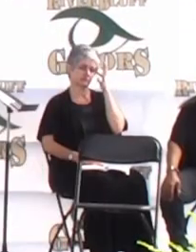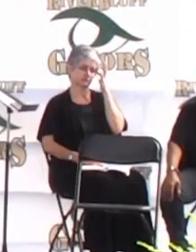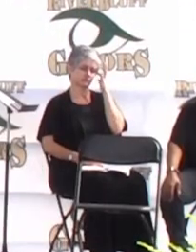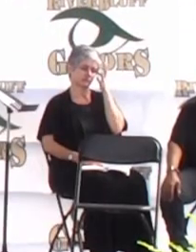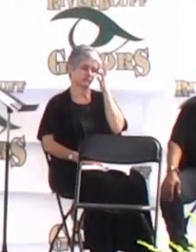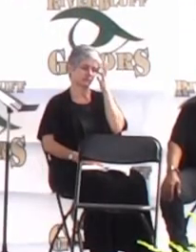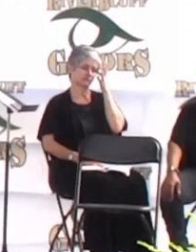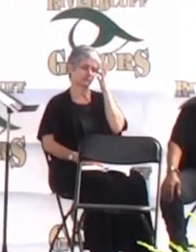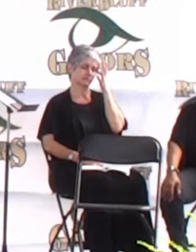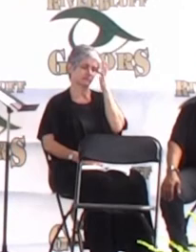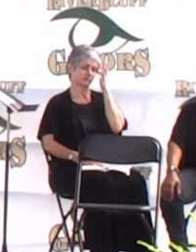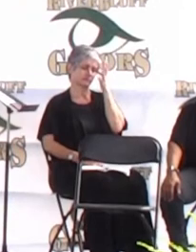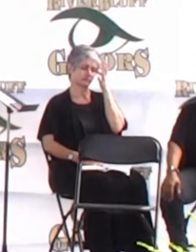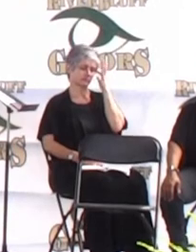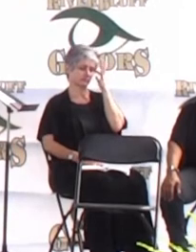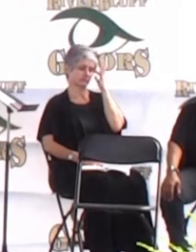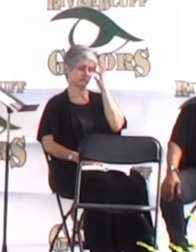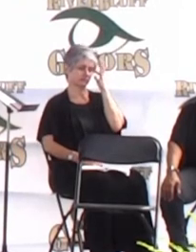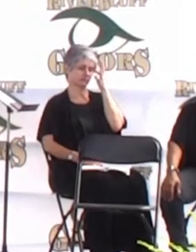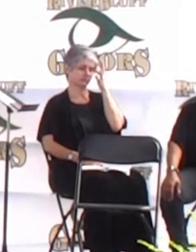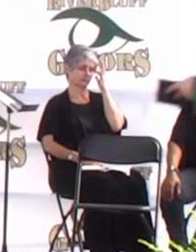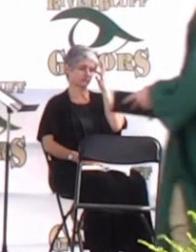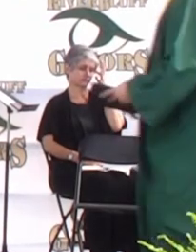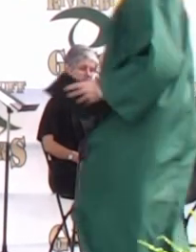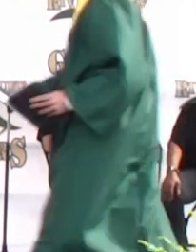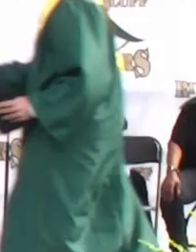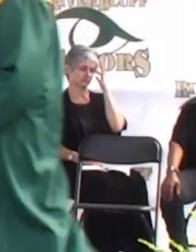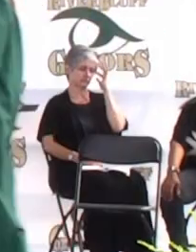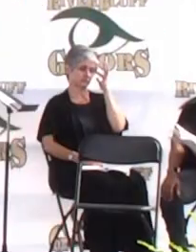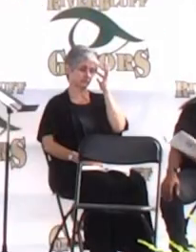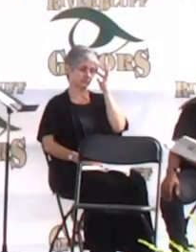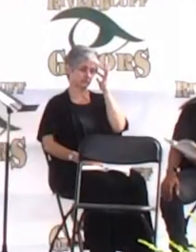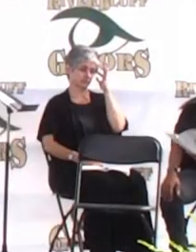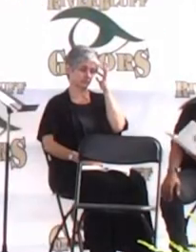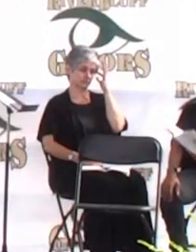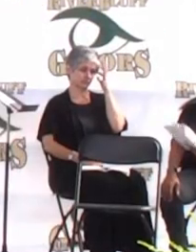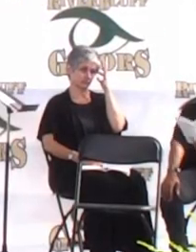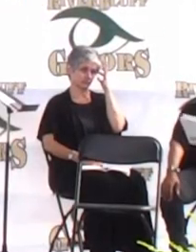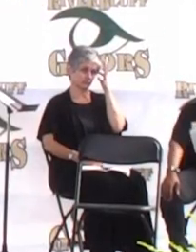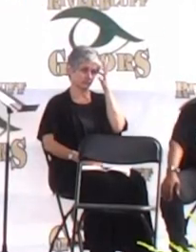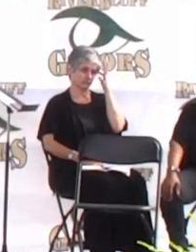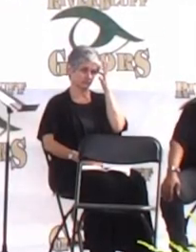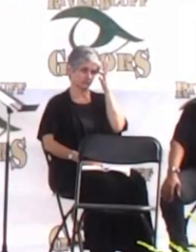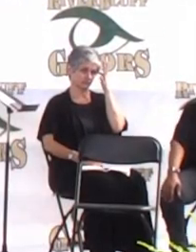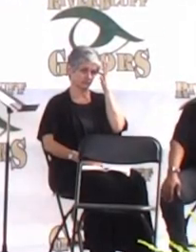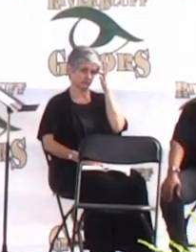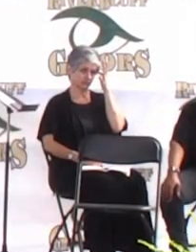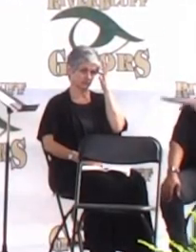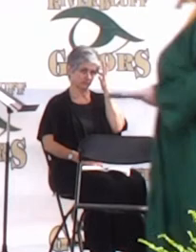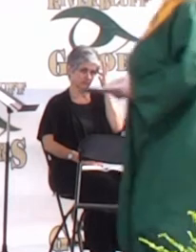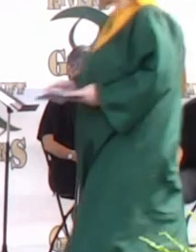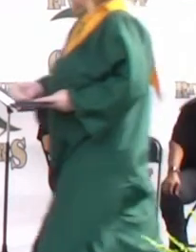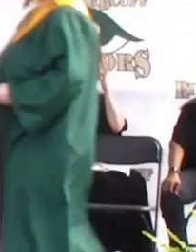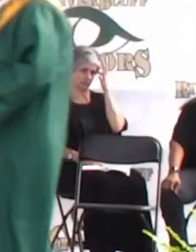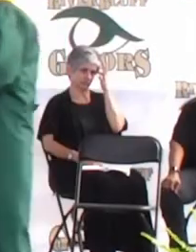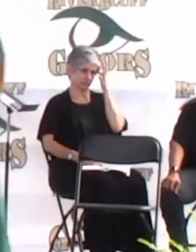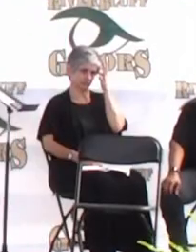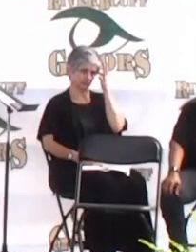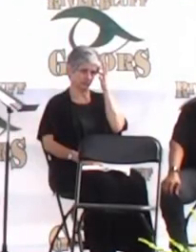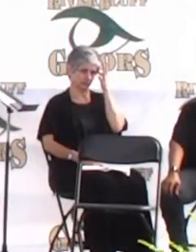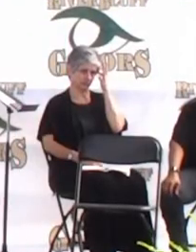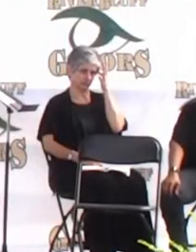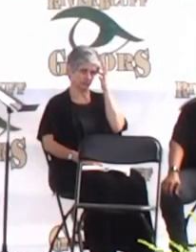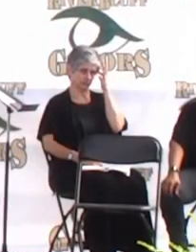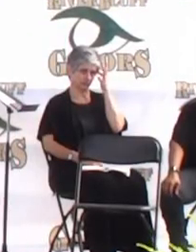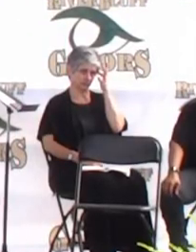graduate. William Parker Watson. Meredith Aiden Weed. Ryan